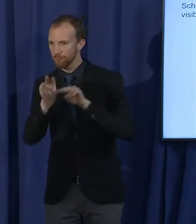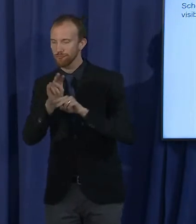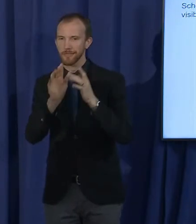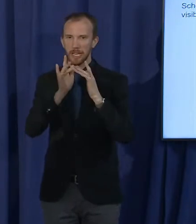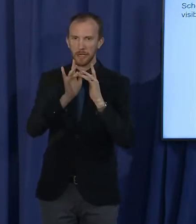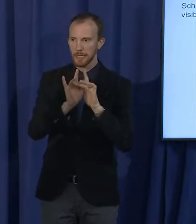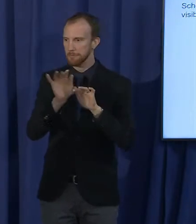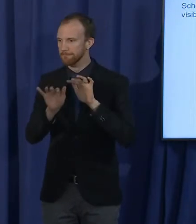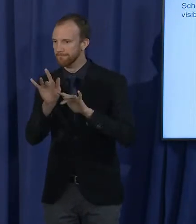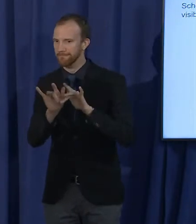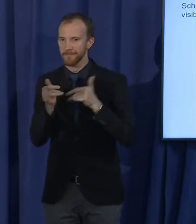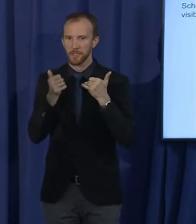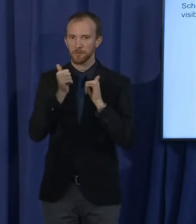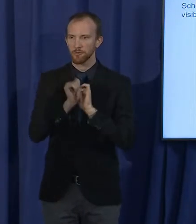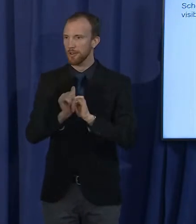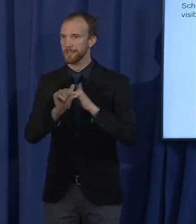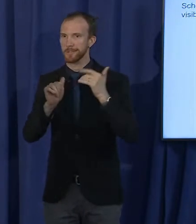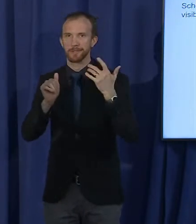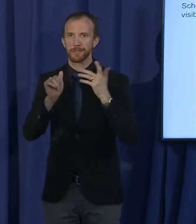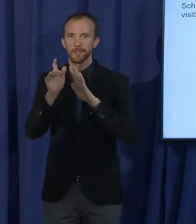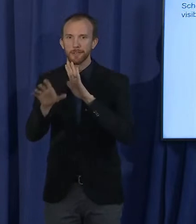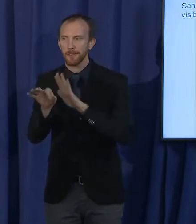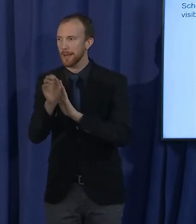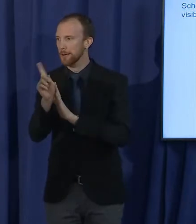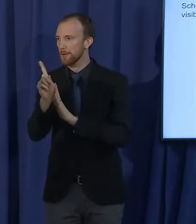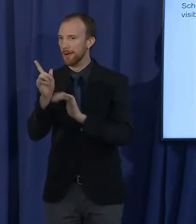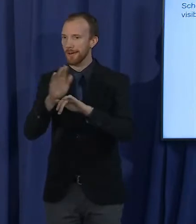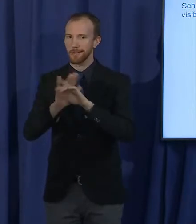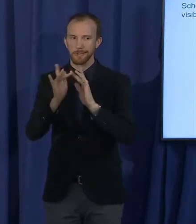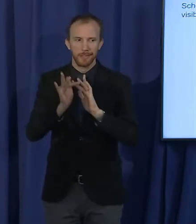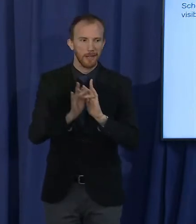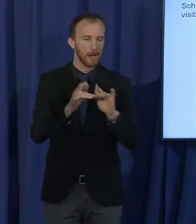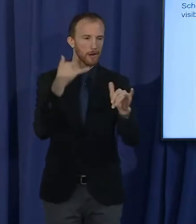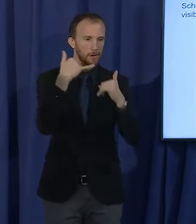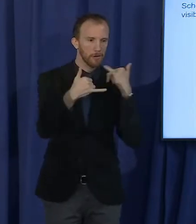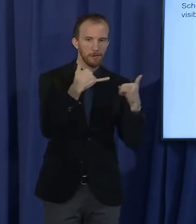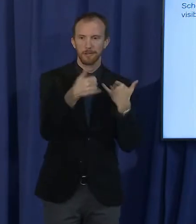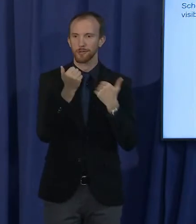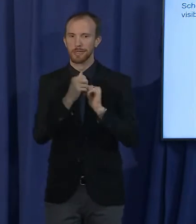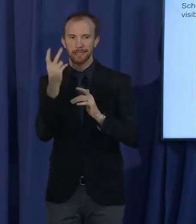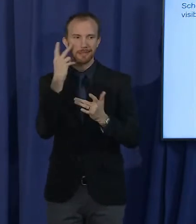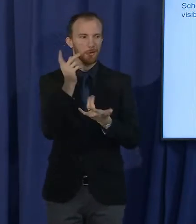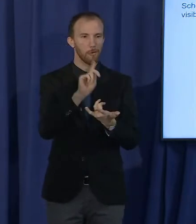cases walking in and trying to find where there might be a publicly available appointment.